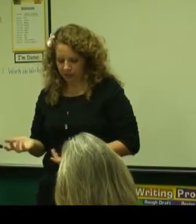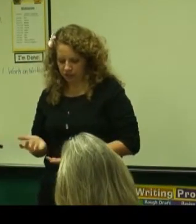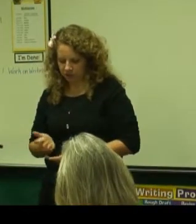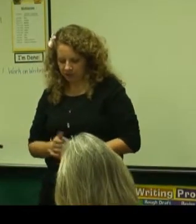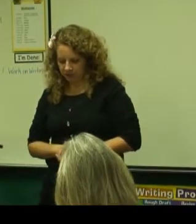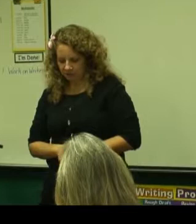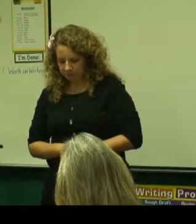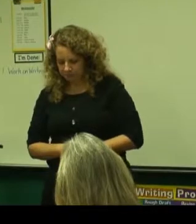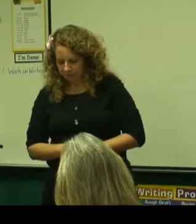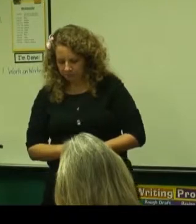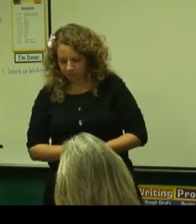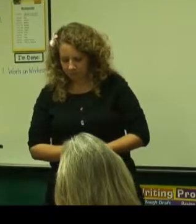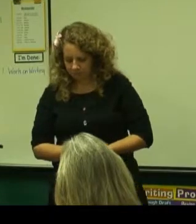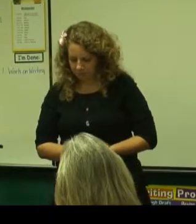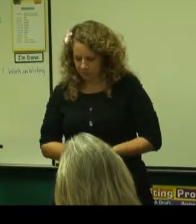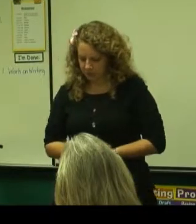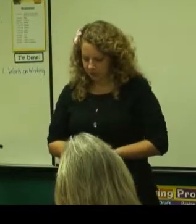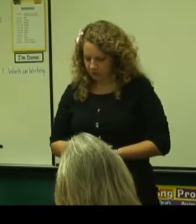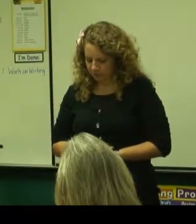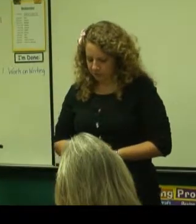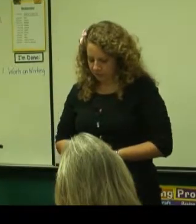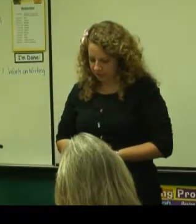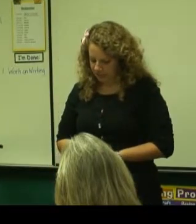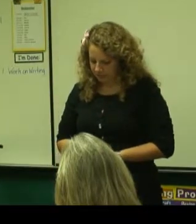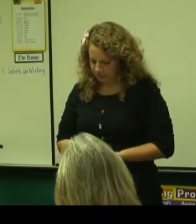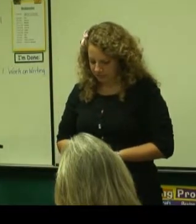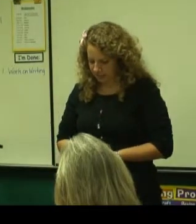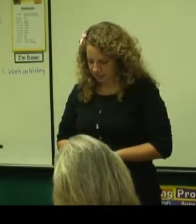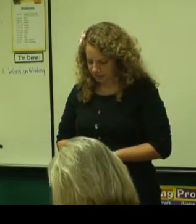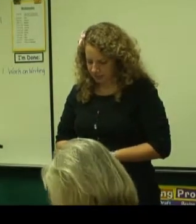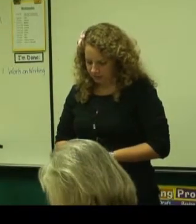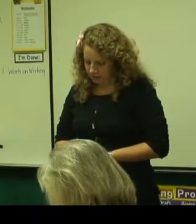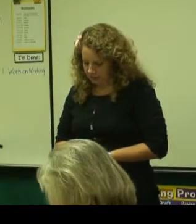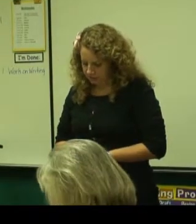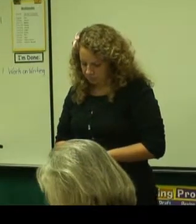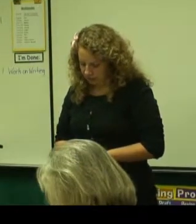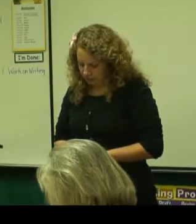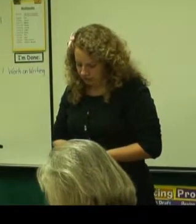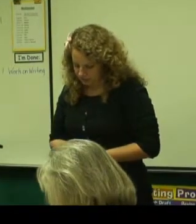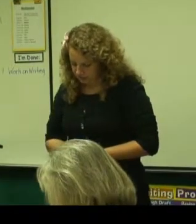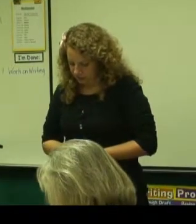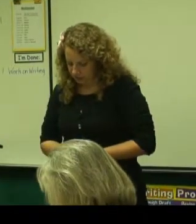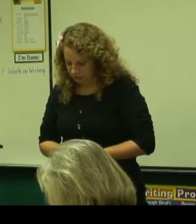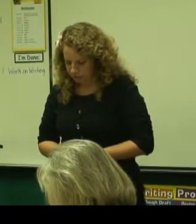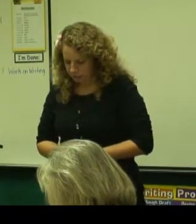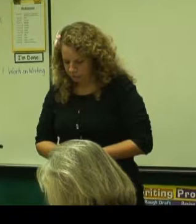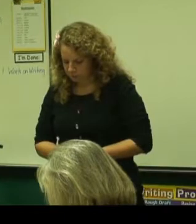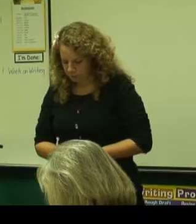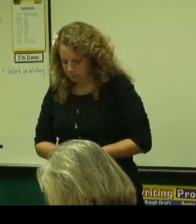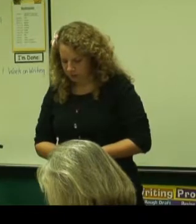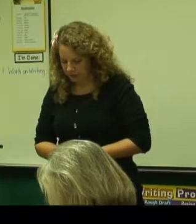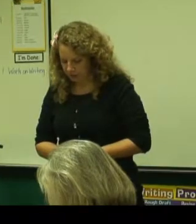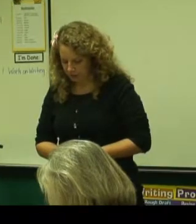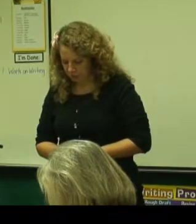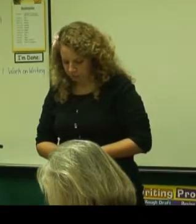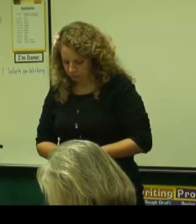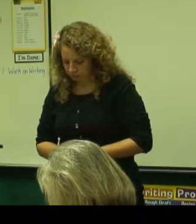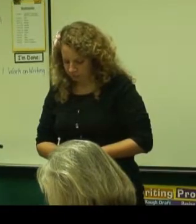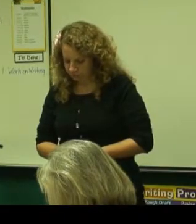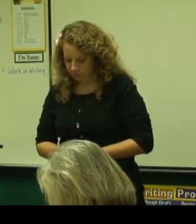question. So the first one is the statement, surprised me, you remember my name, you. So